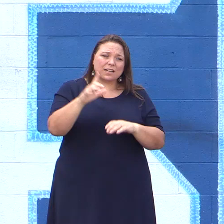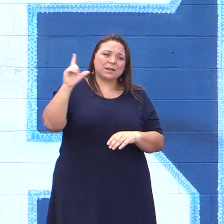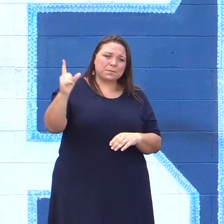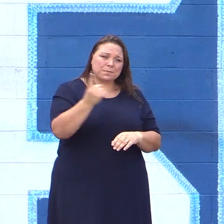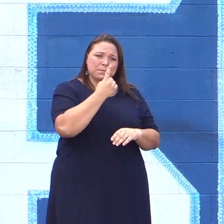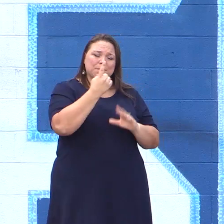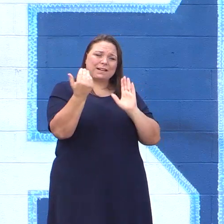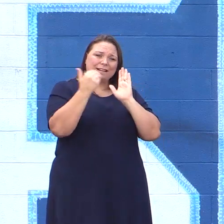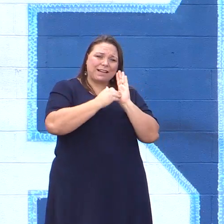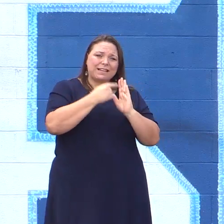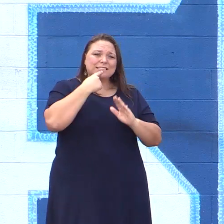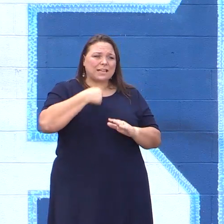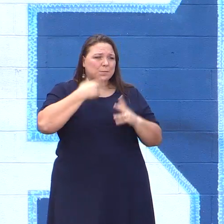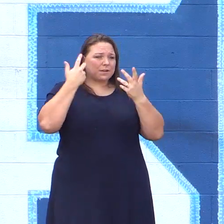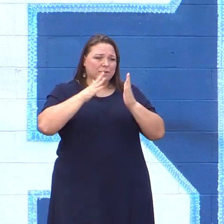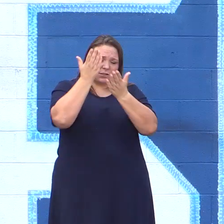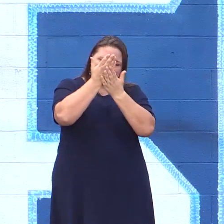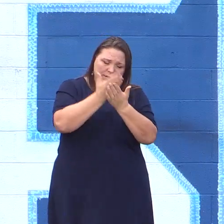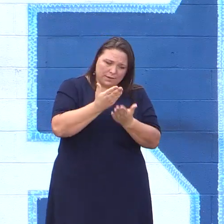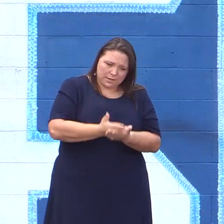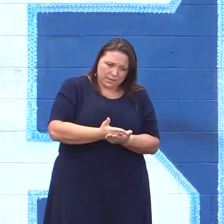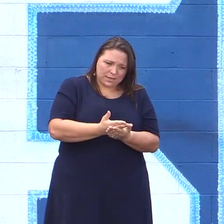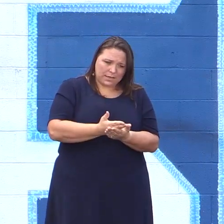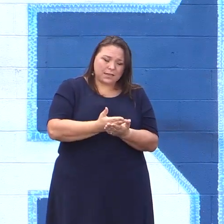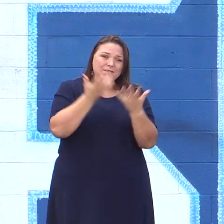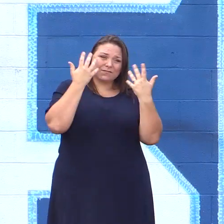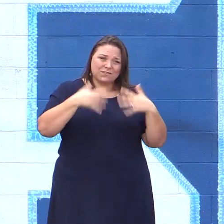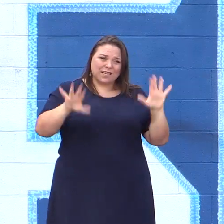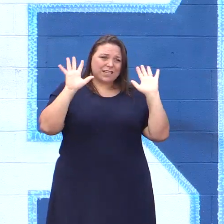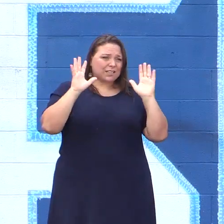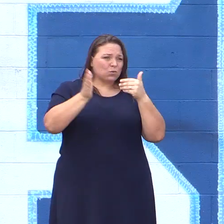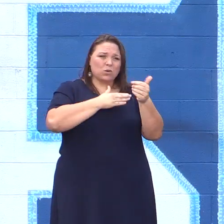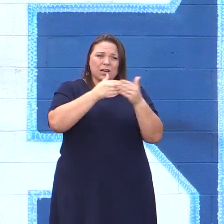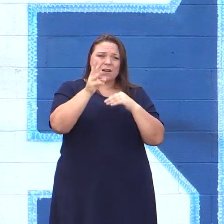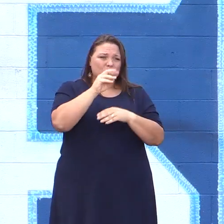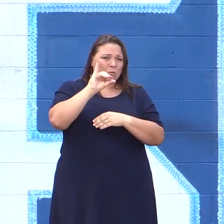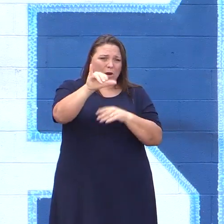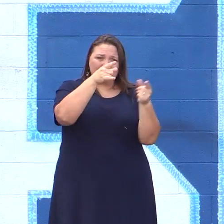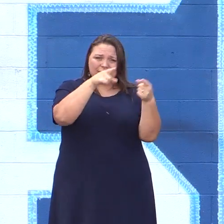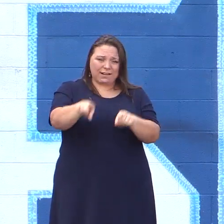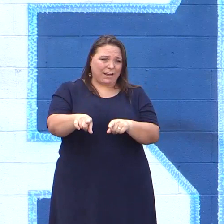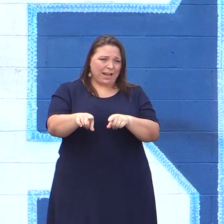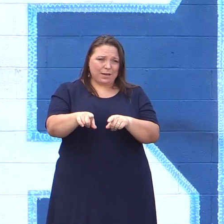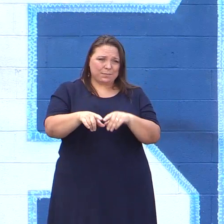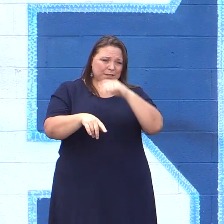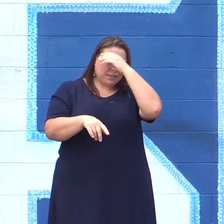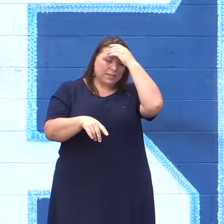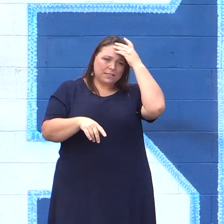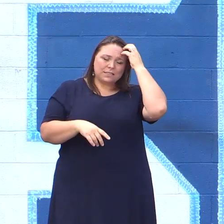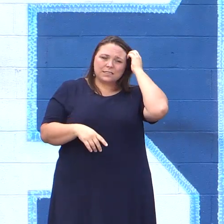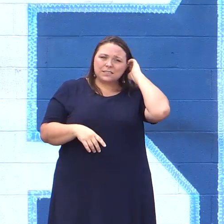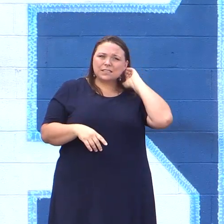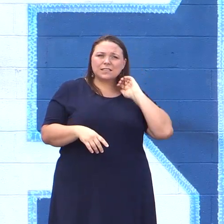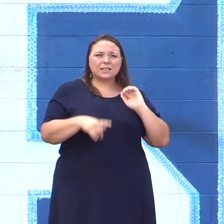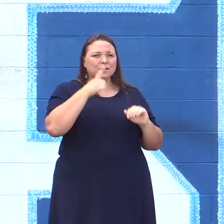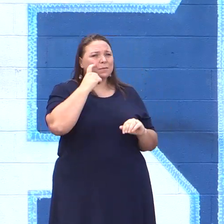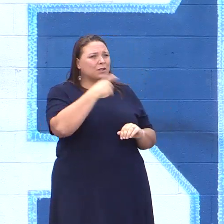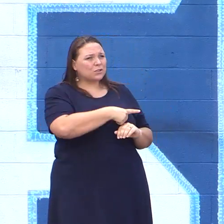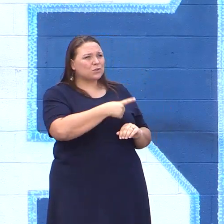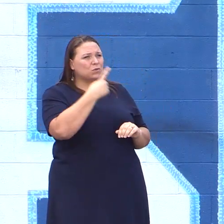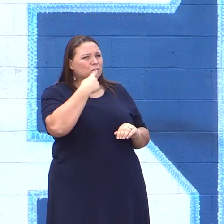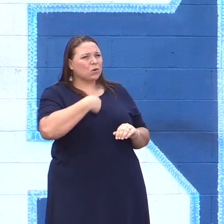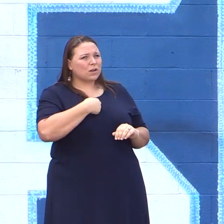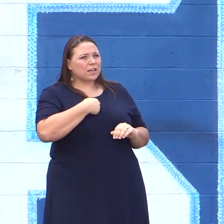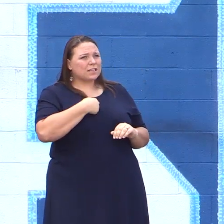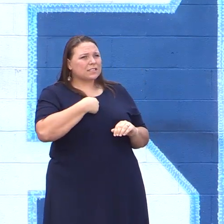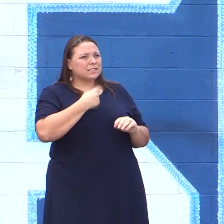back, tell me that you had validated those emails in whatever way that you did. Because you without wouldn't. You coming told through